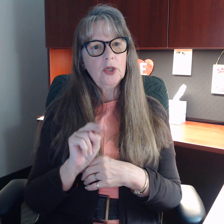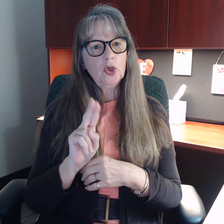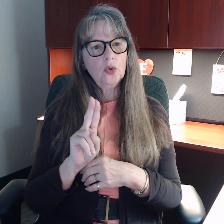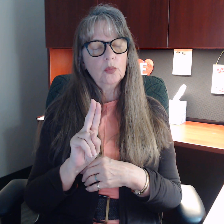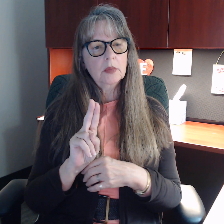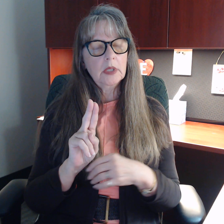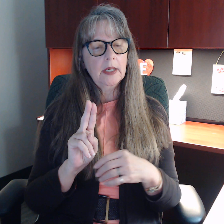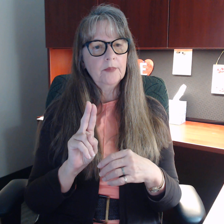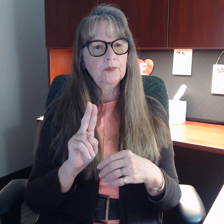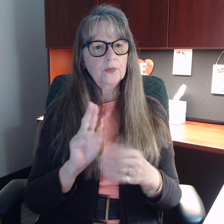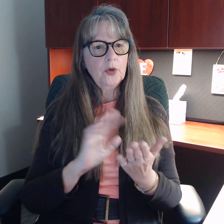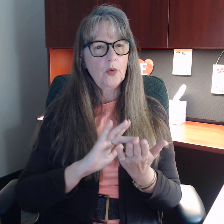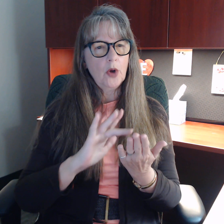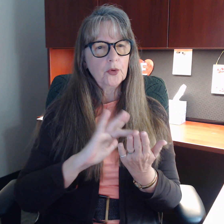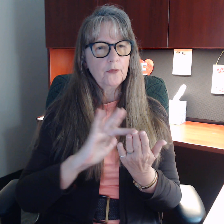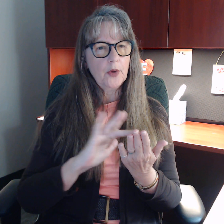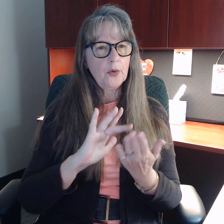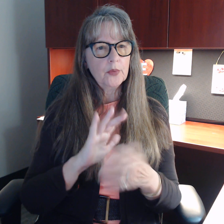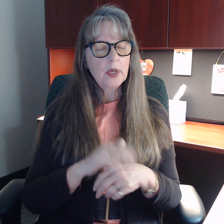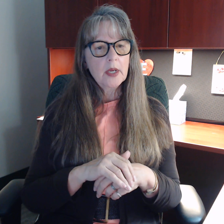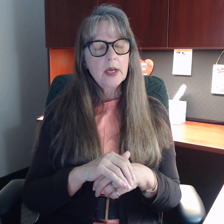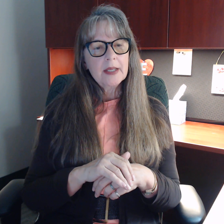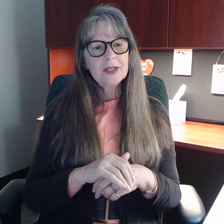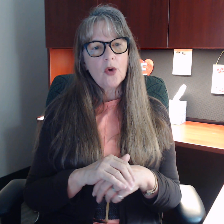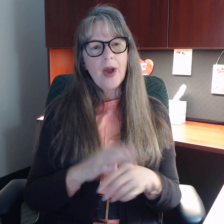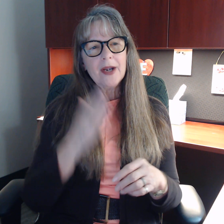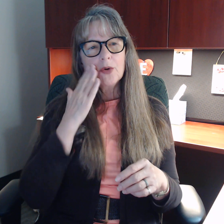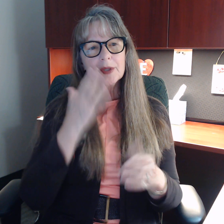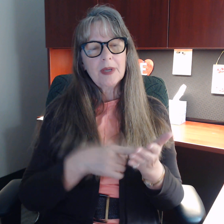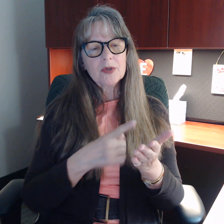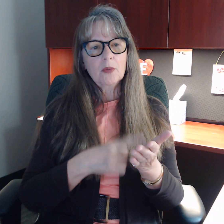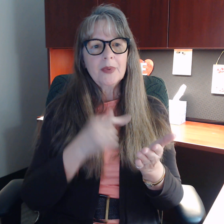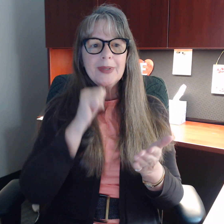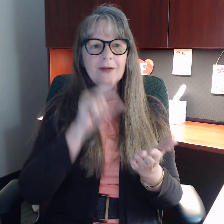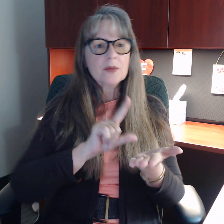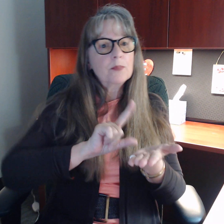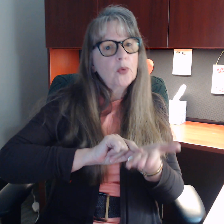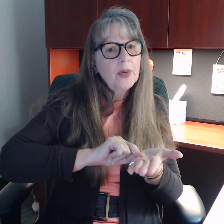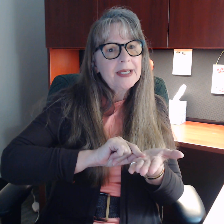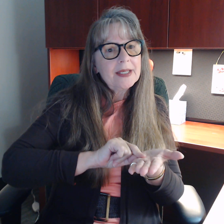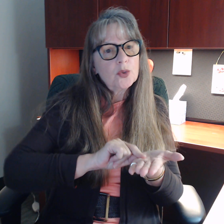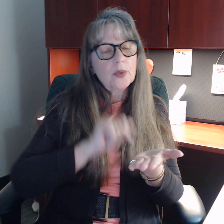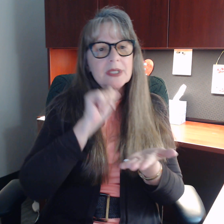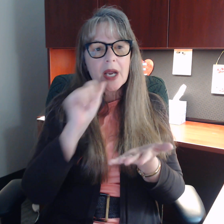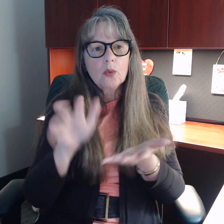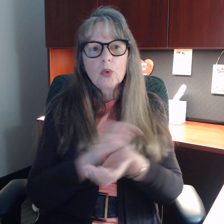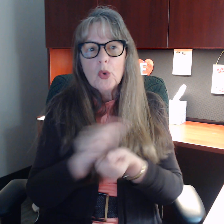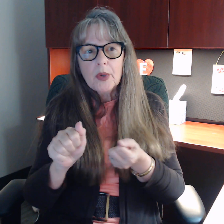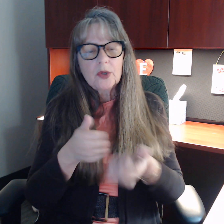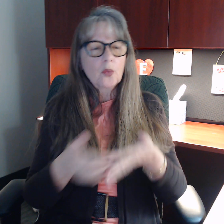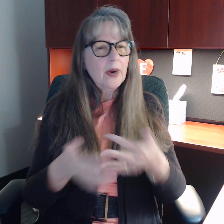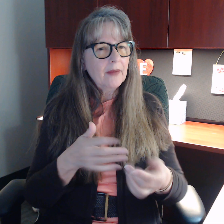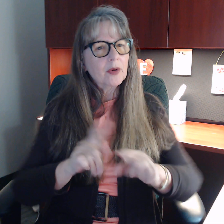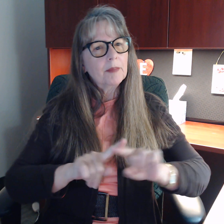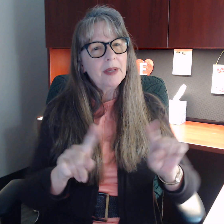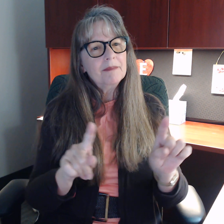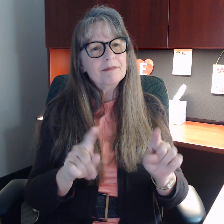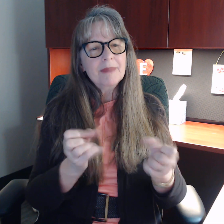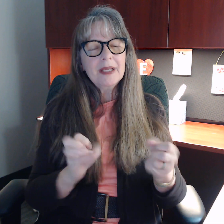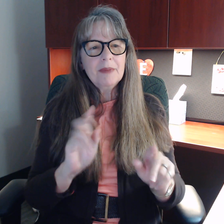menu, on your phone. So I know sometimes they go, well, you don't have to print it, or it's not ruined or whatever. But many people kind